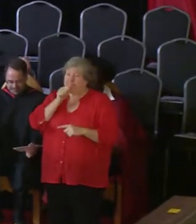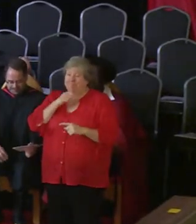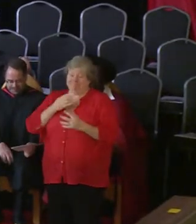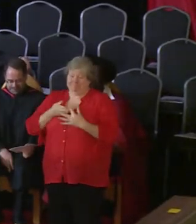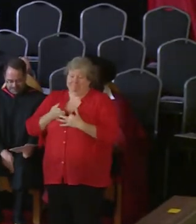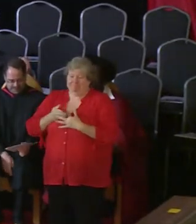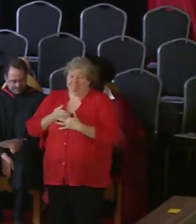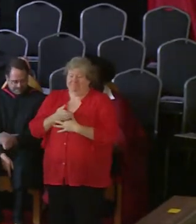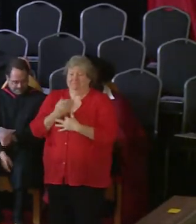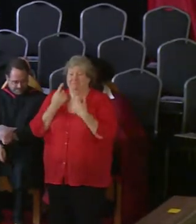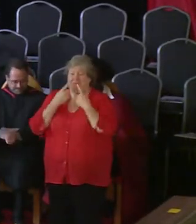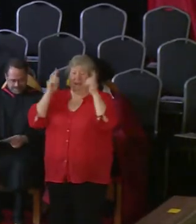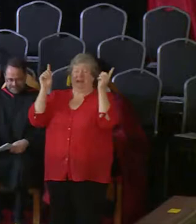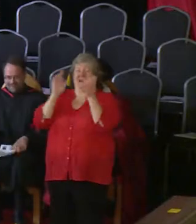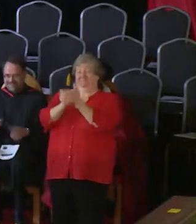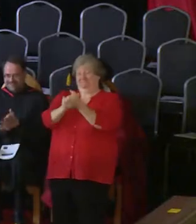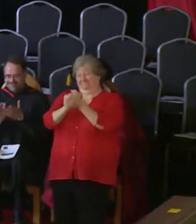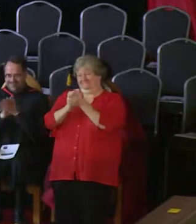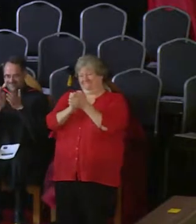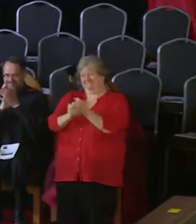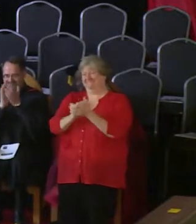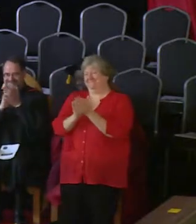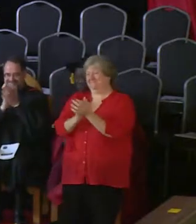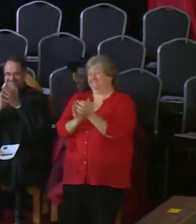done, well deserved.